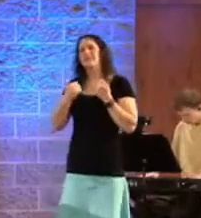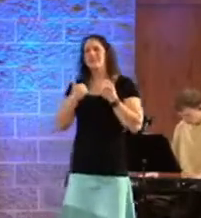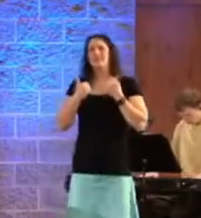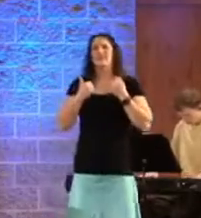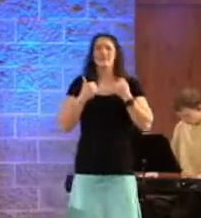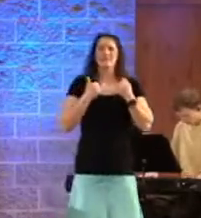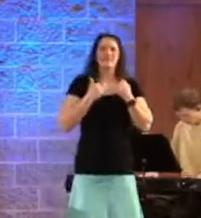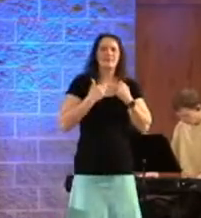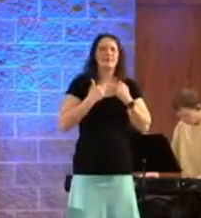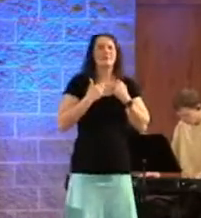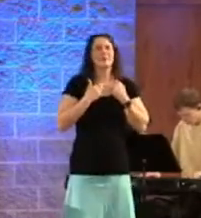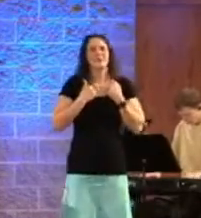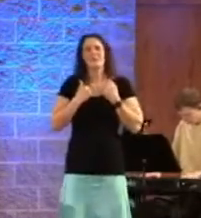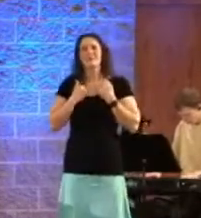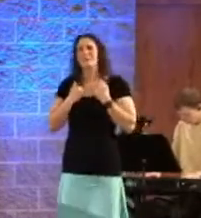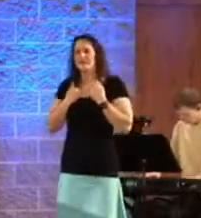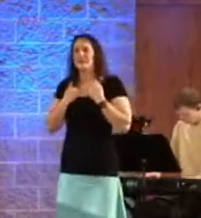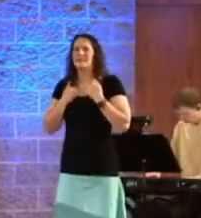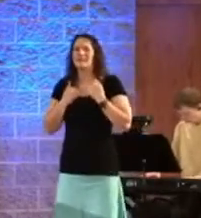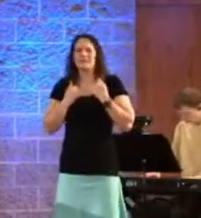alive.